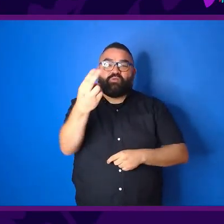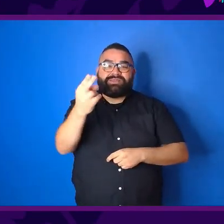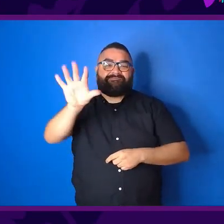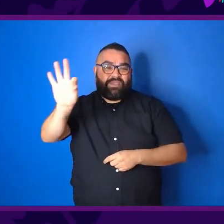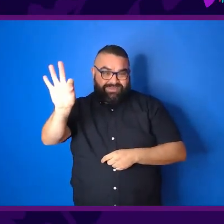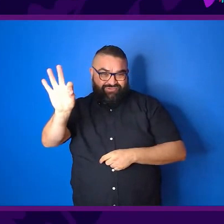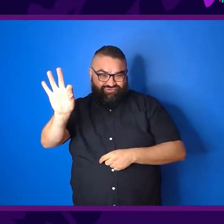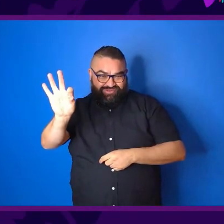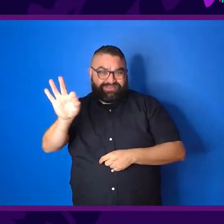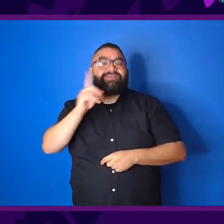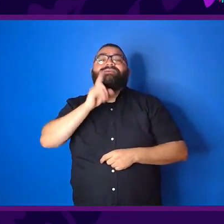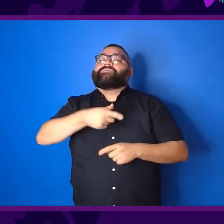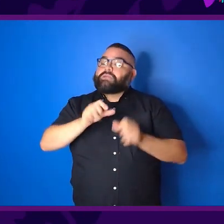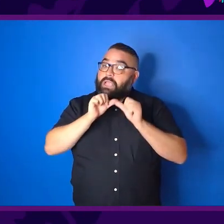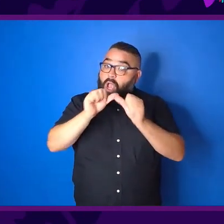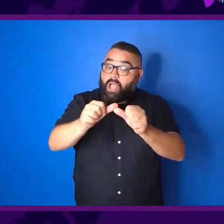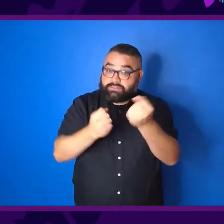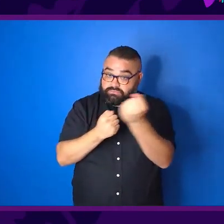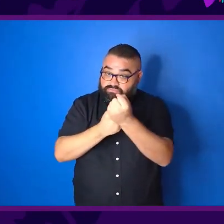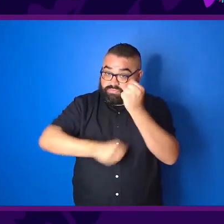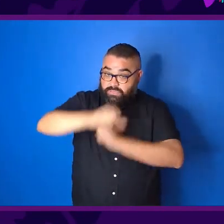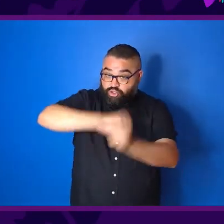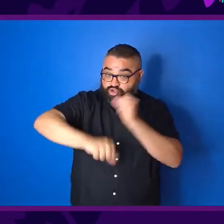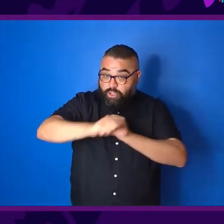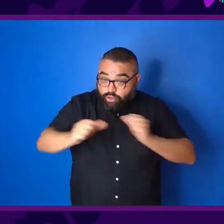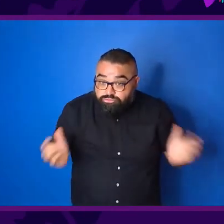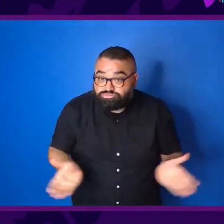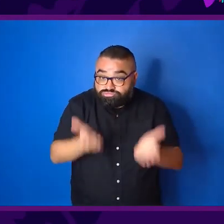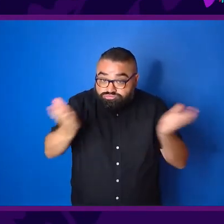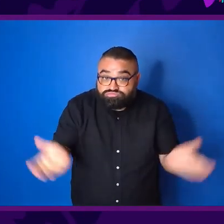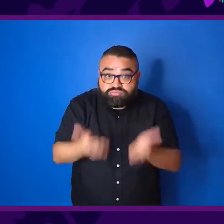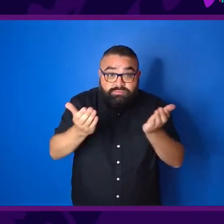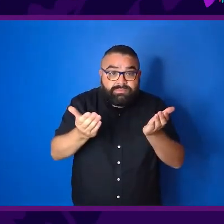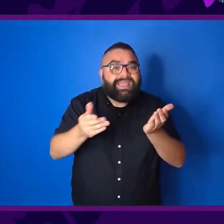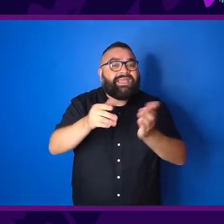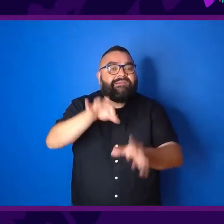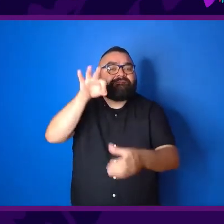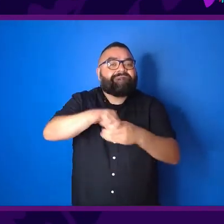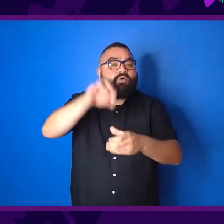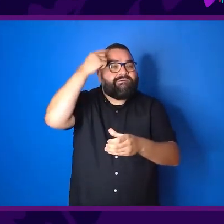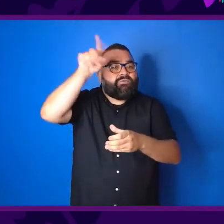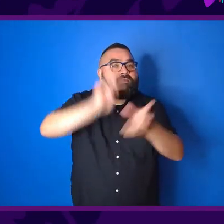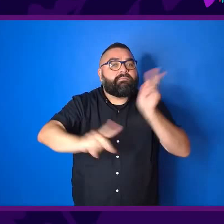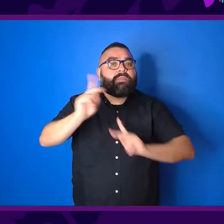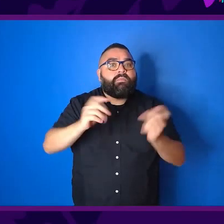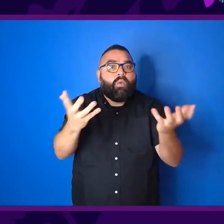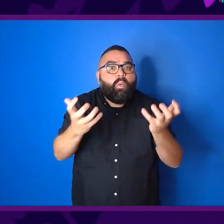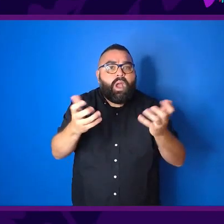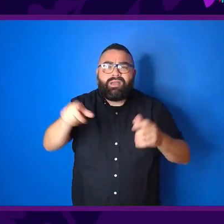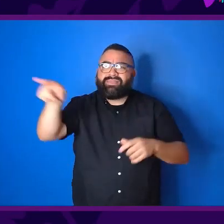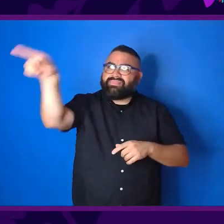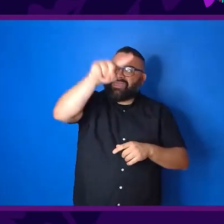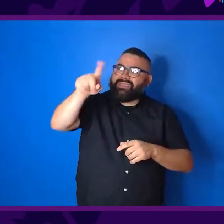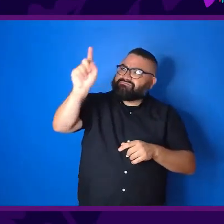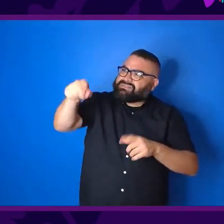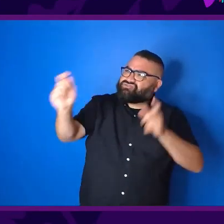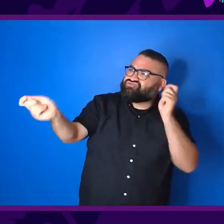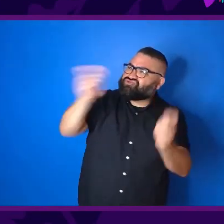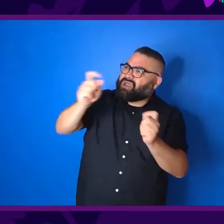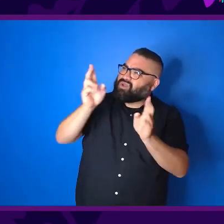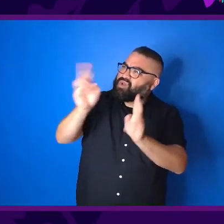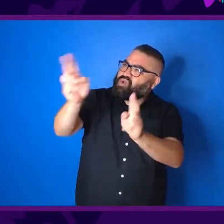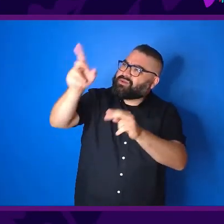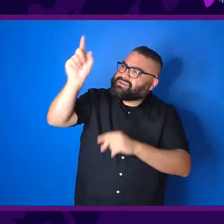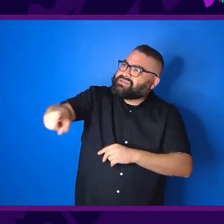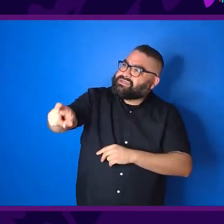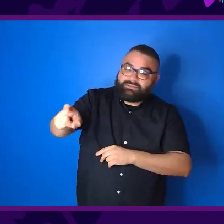other, and to make sure that we're out here voting for who we want to make these changes that we know need to happen, and also to